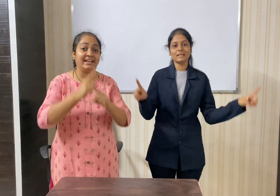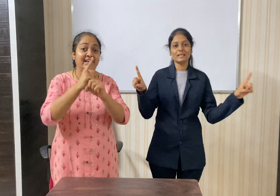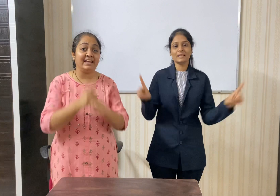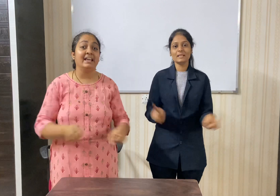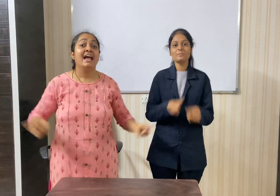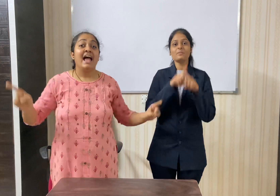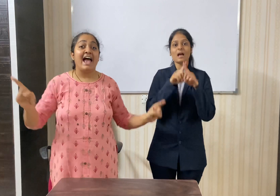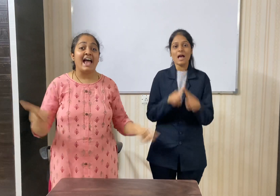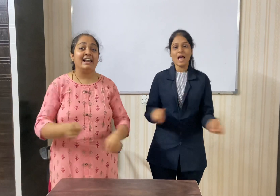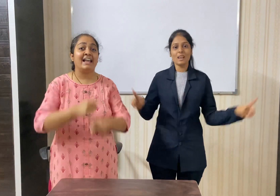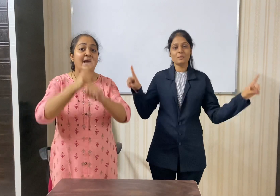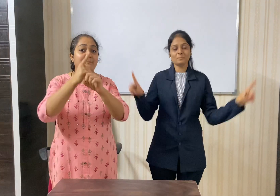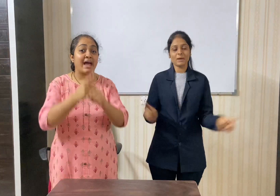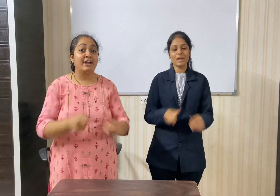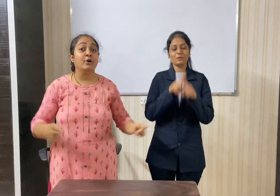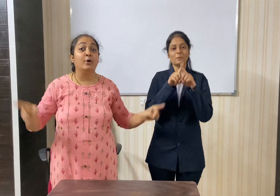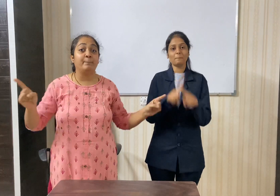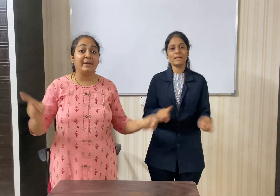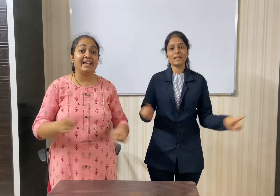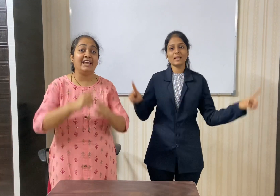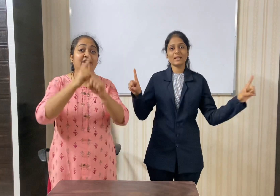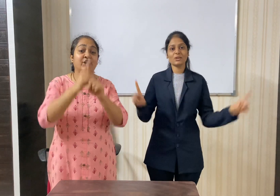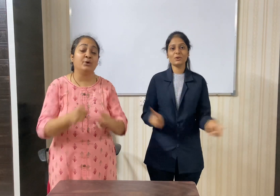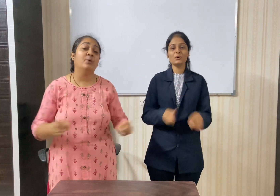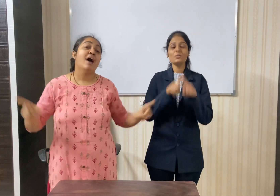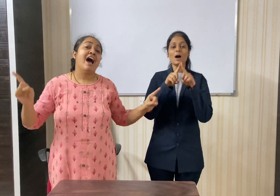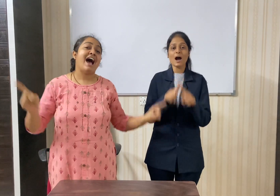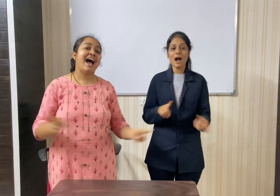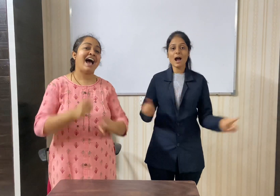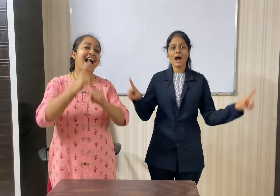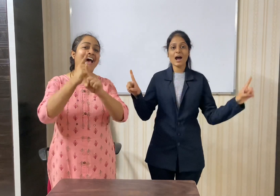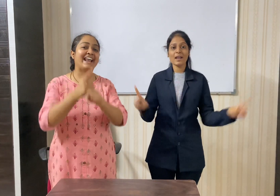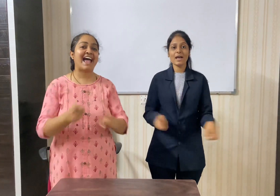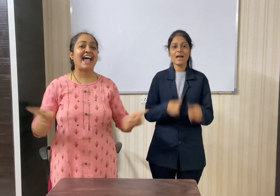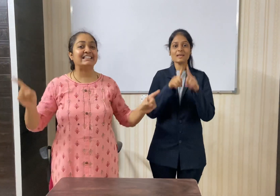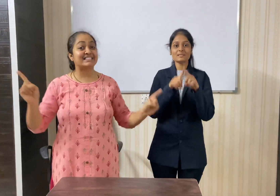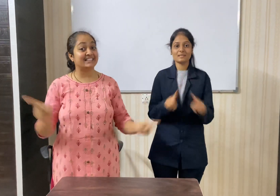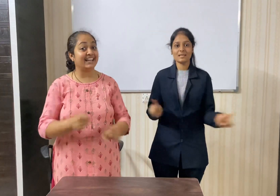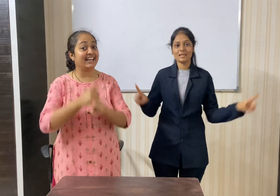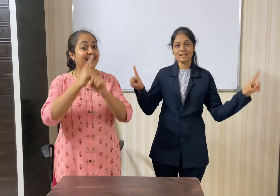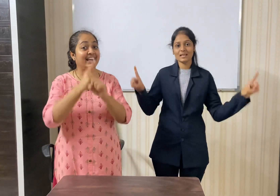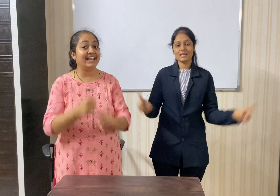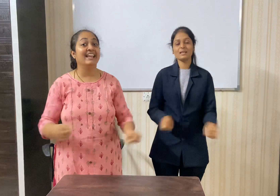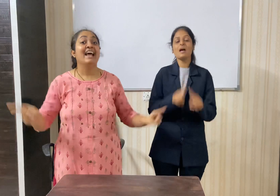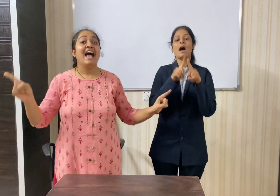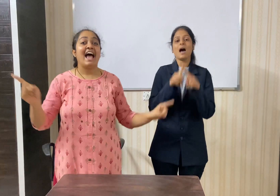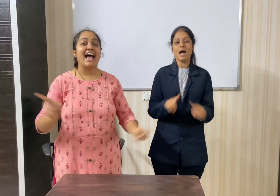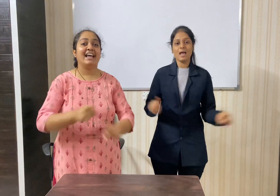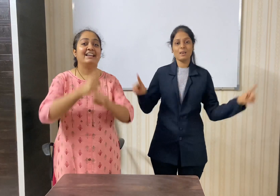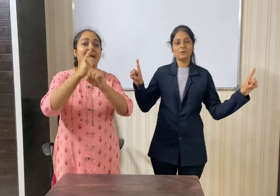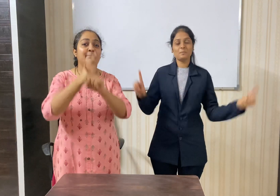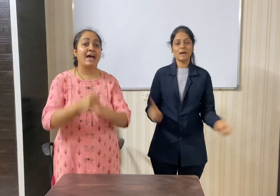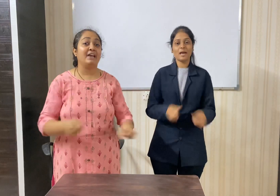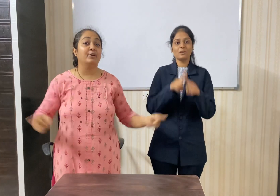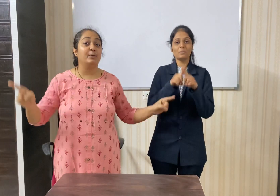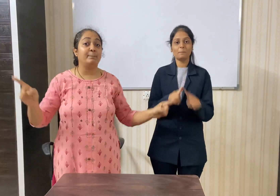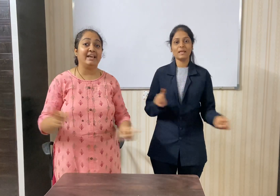L M N O P Q R S T L M N O P